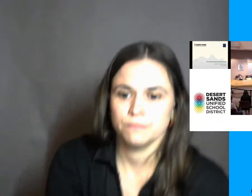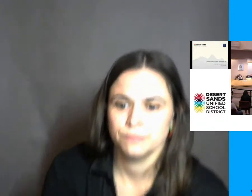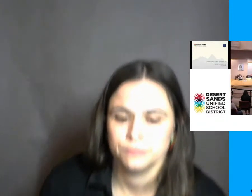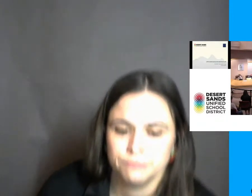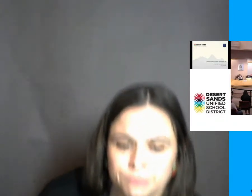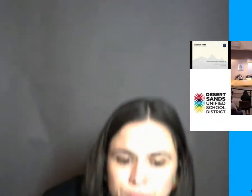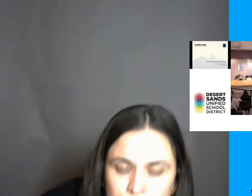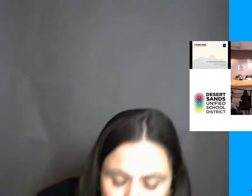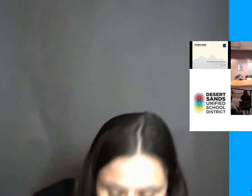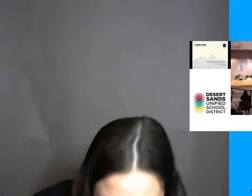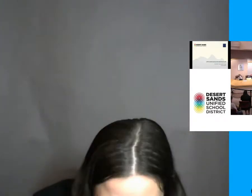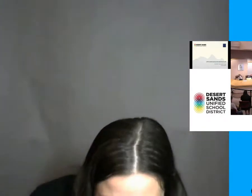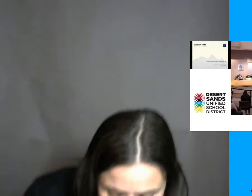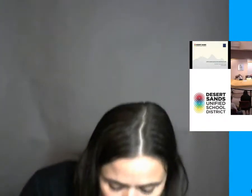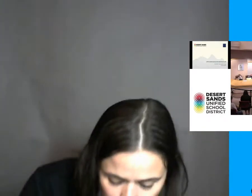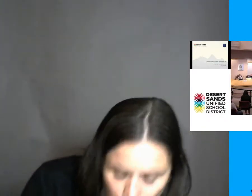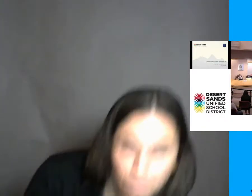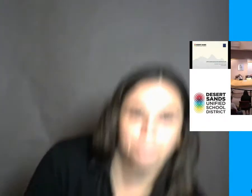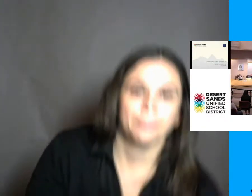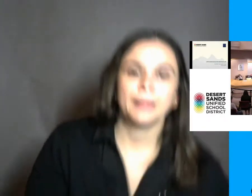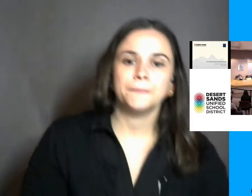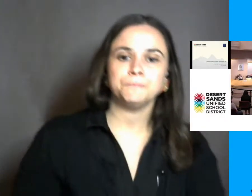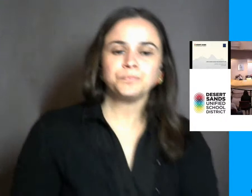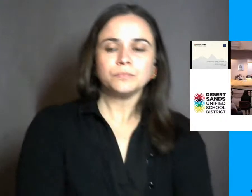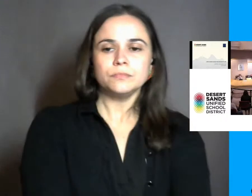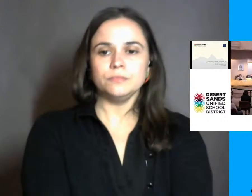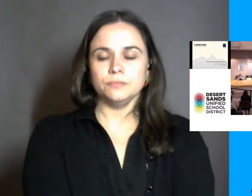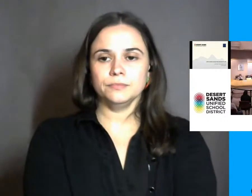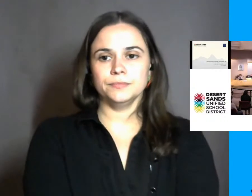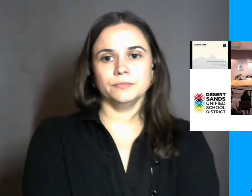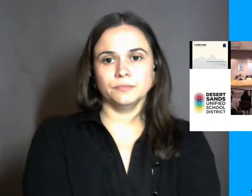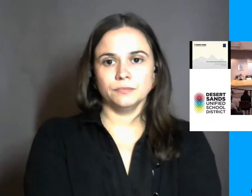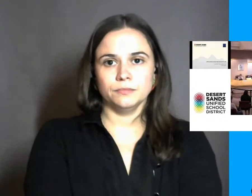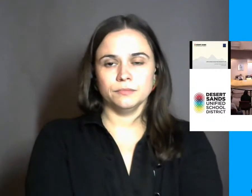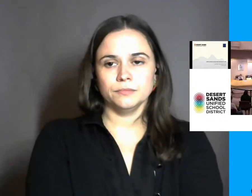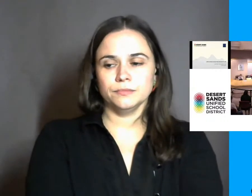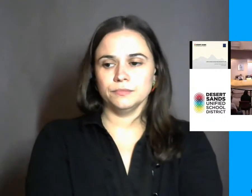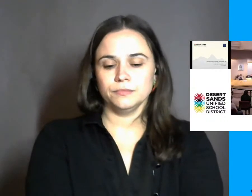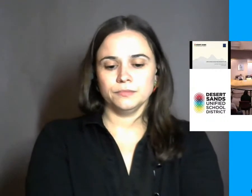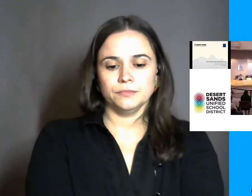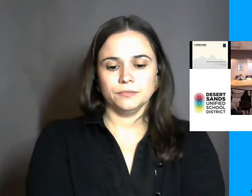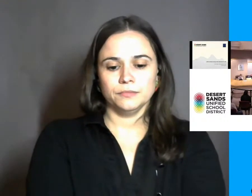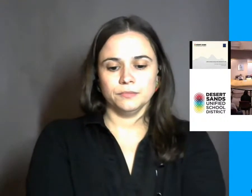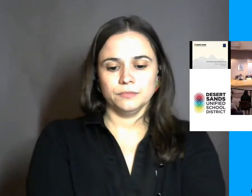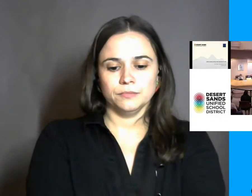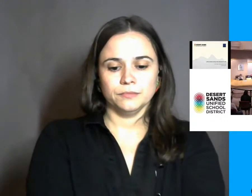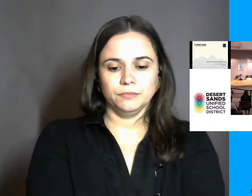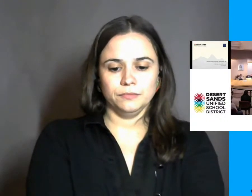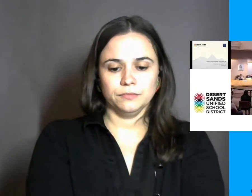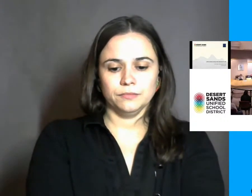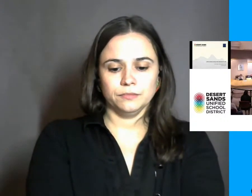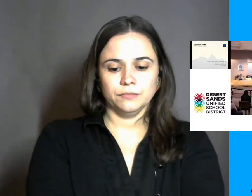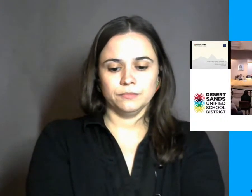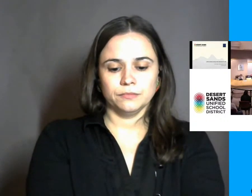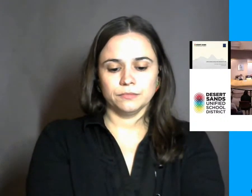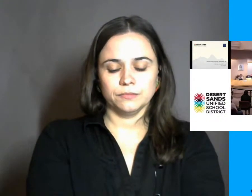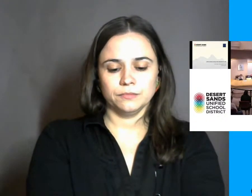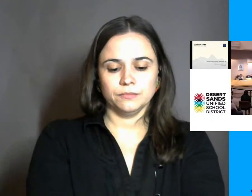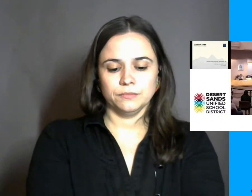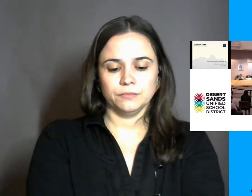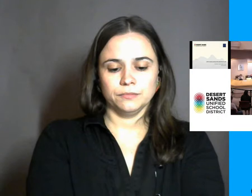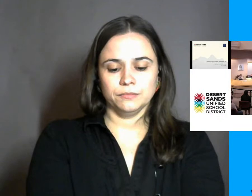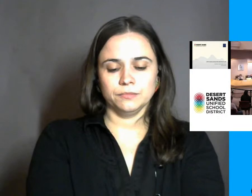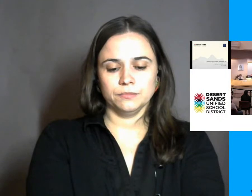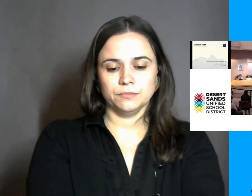from our May 4th, 2021 study session. And then as a result of that, when we presented a Measure KK update and the needs that were still present throughout